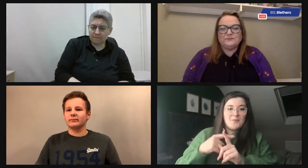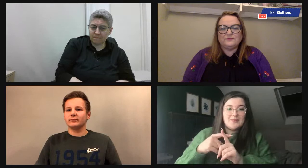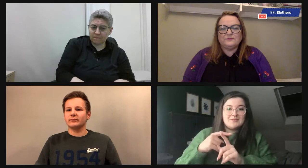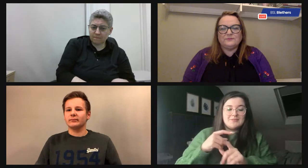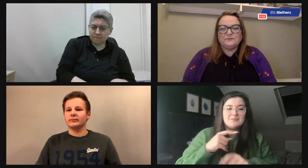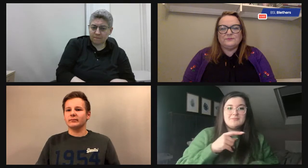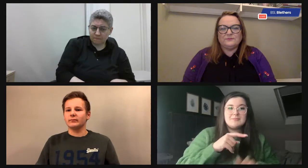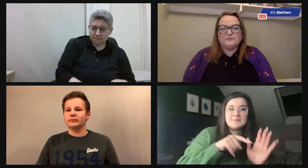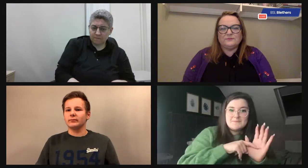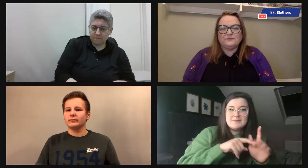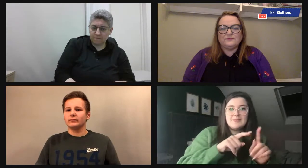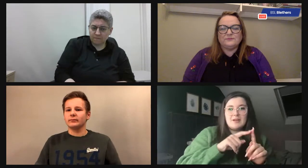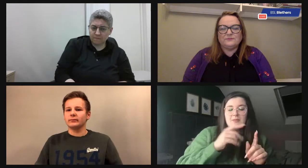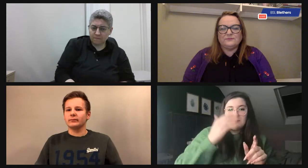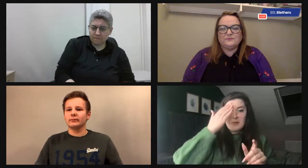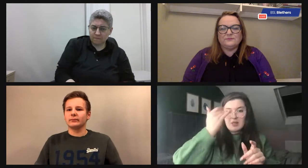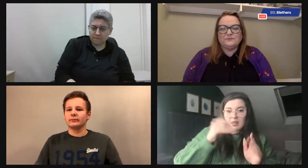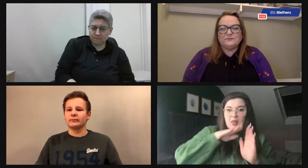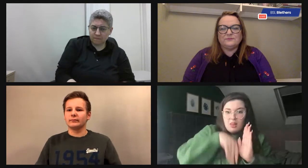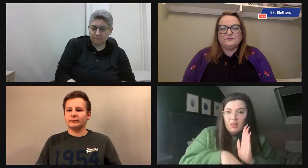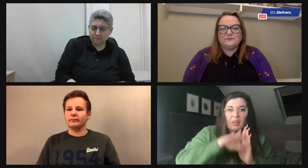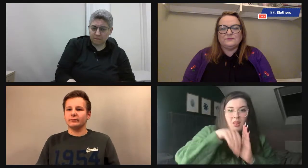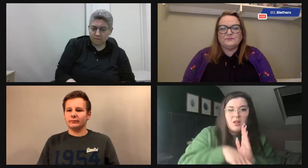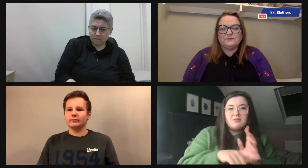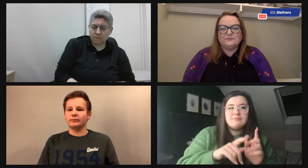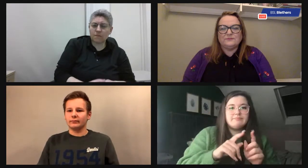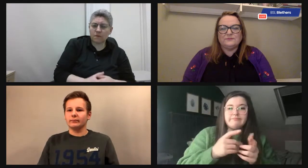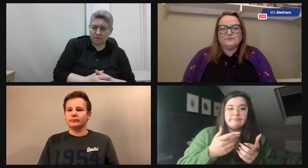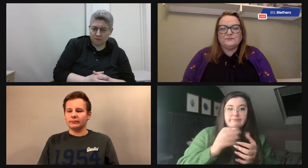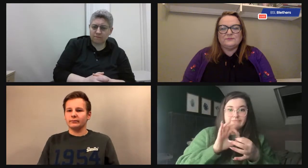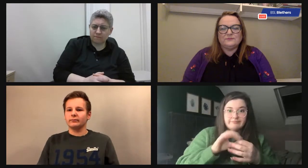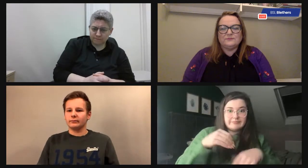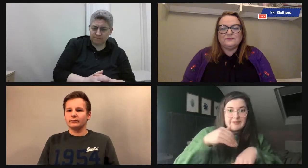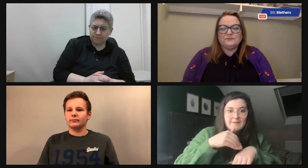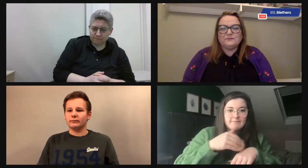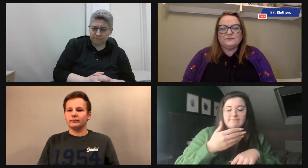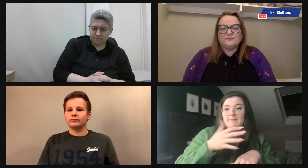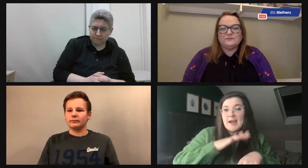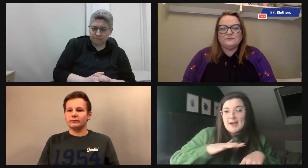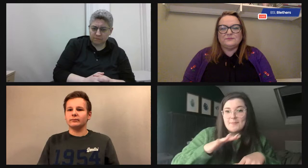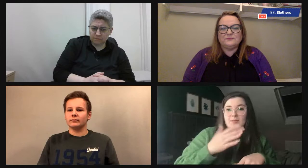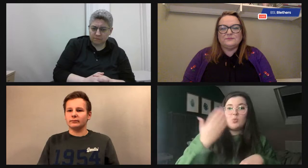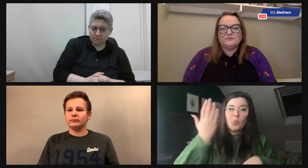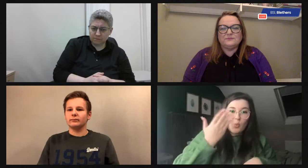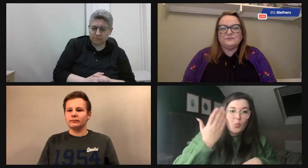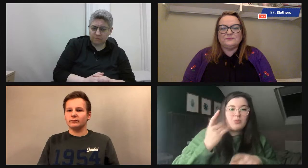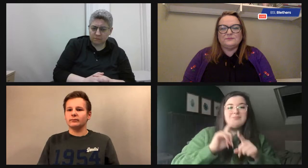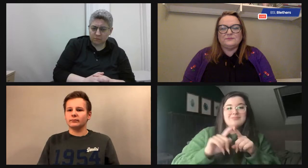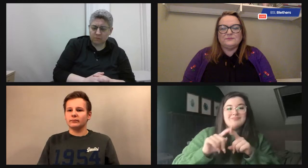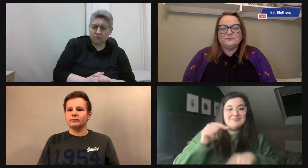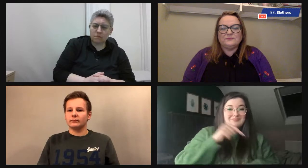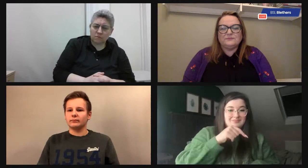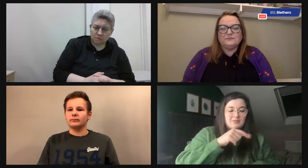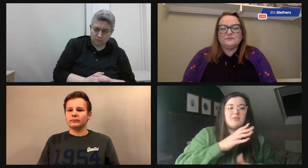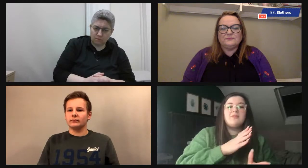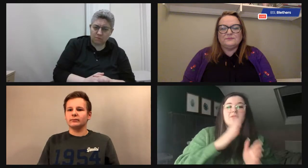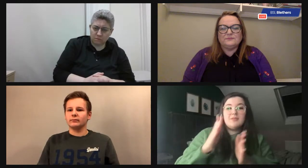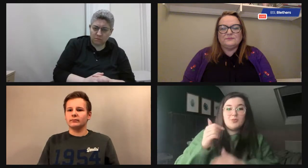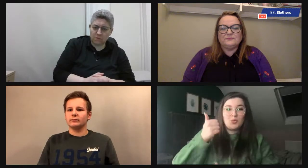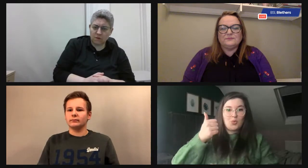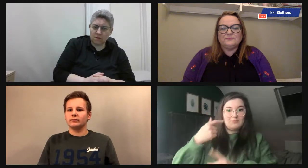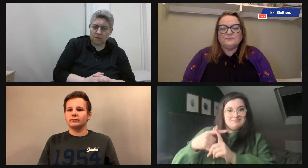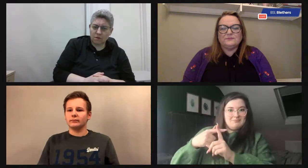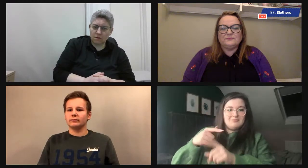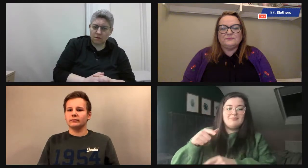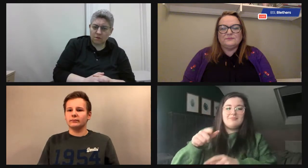think there is both negatives and positives. I think mental health is one of those things that goes ups and